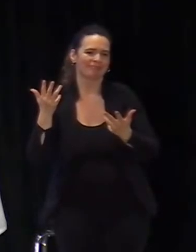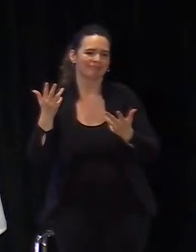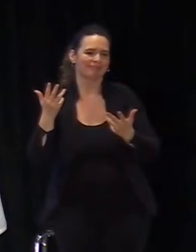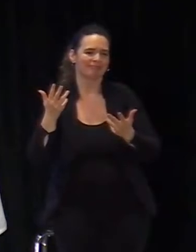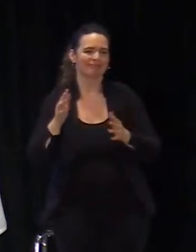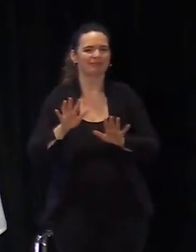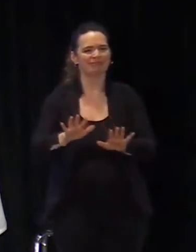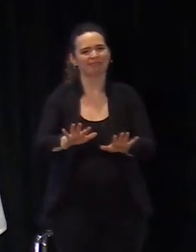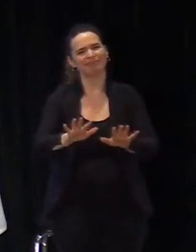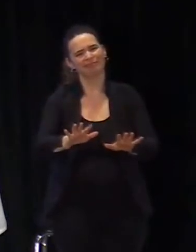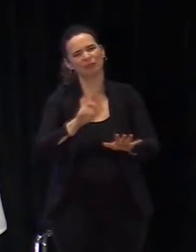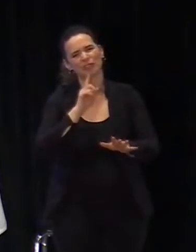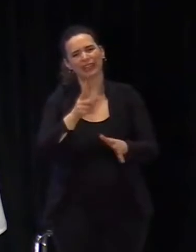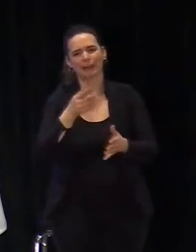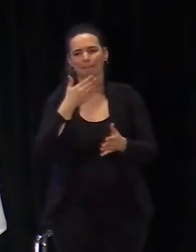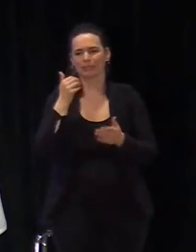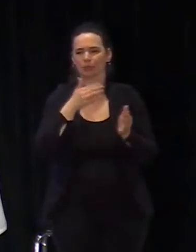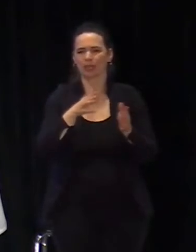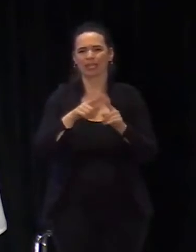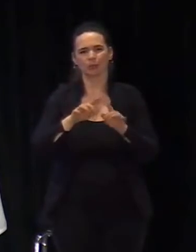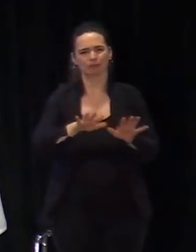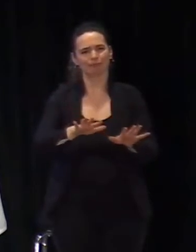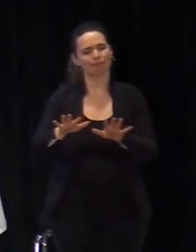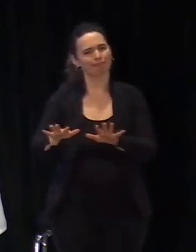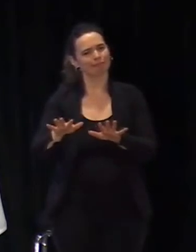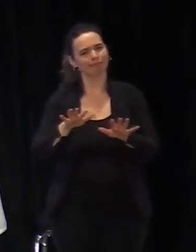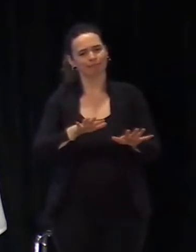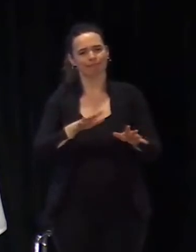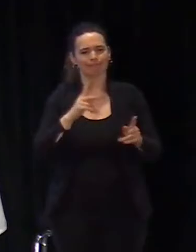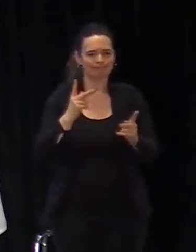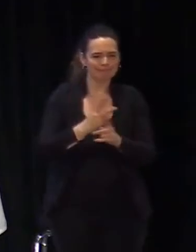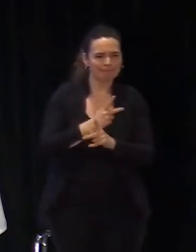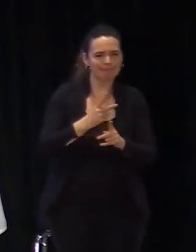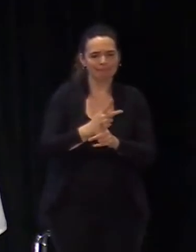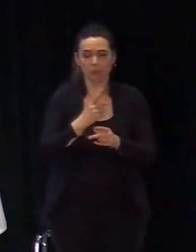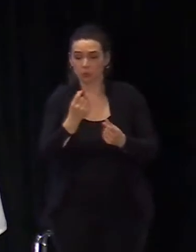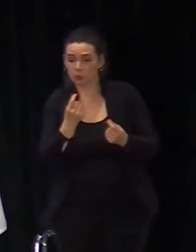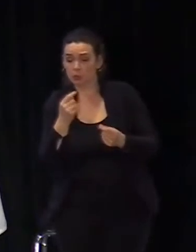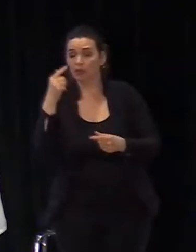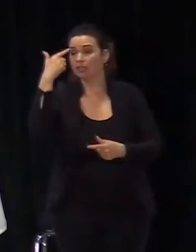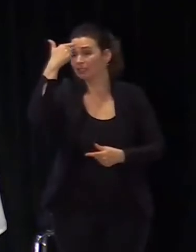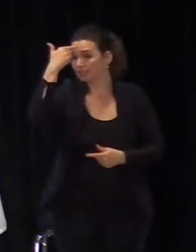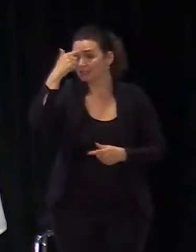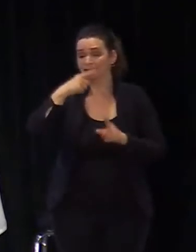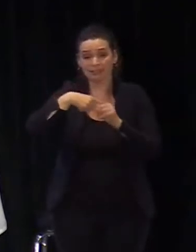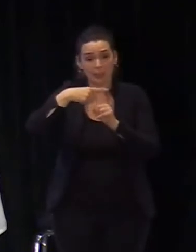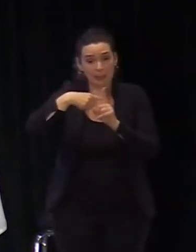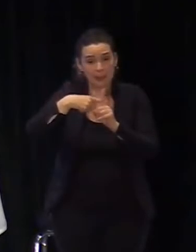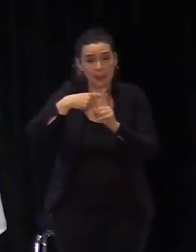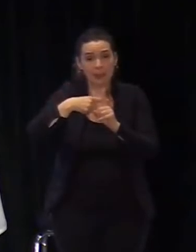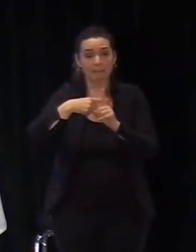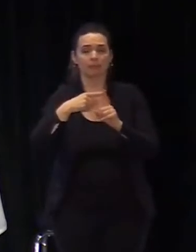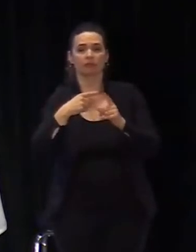There's no reason, temperature checks, symptom checks, attestations, yes. Requiring a test